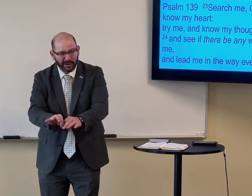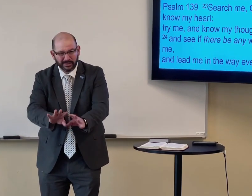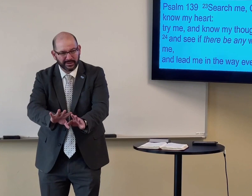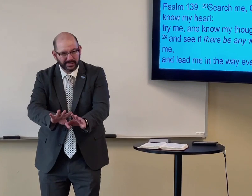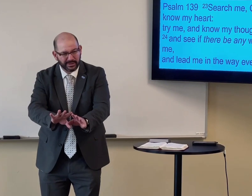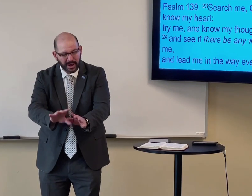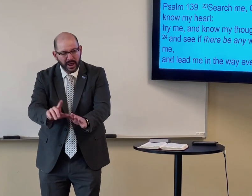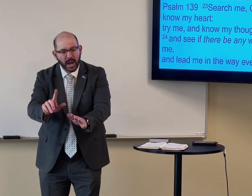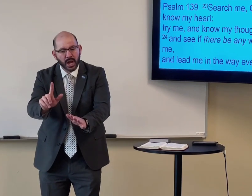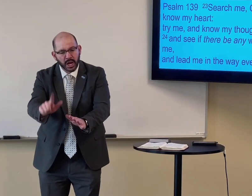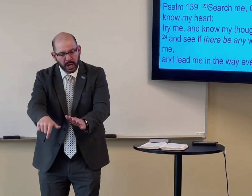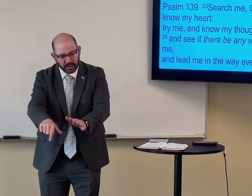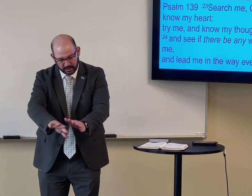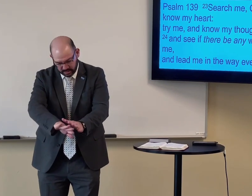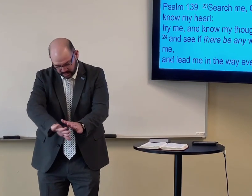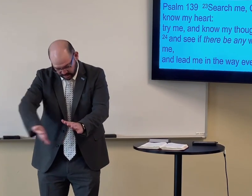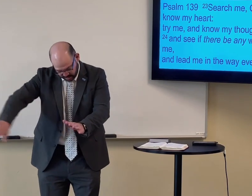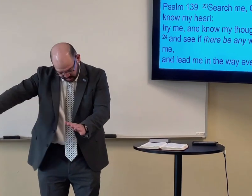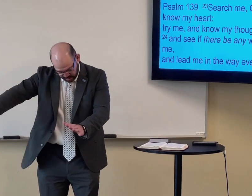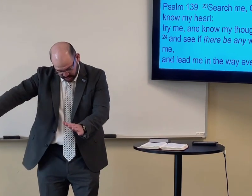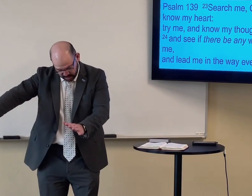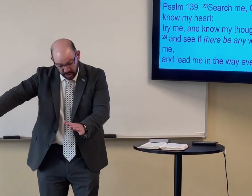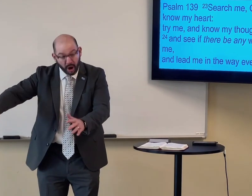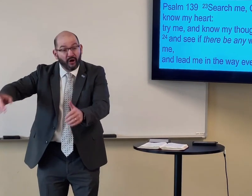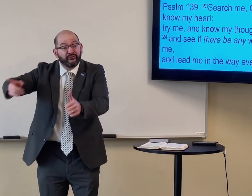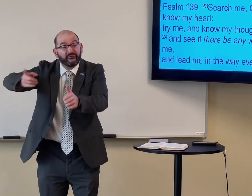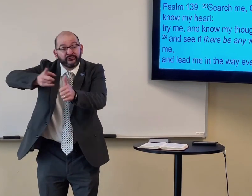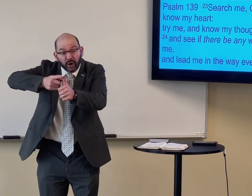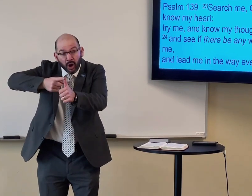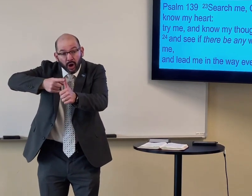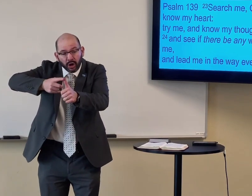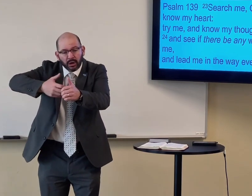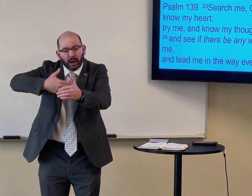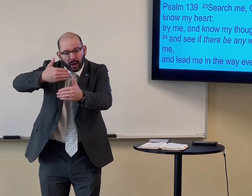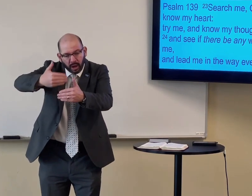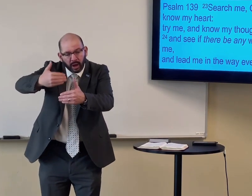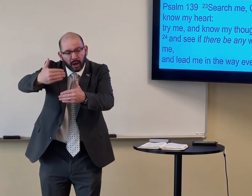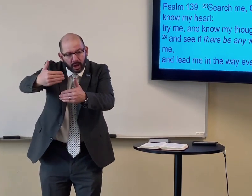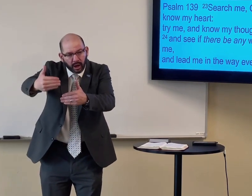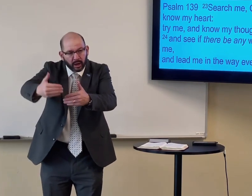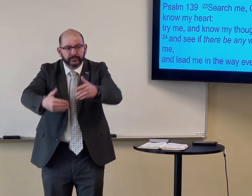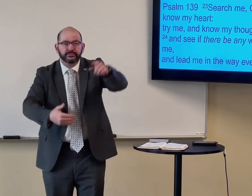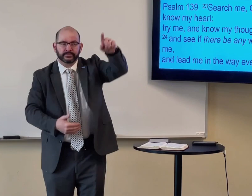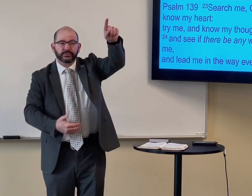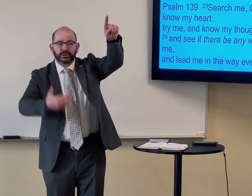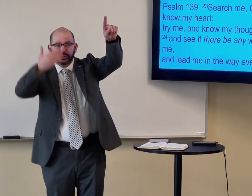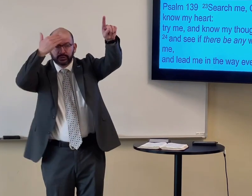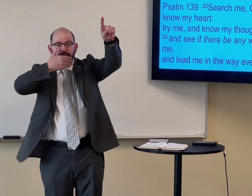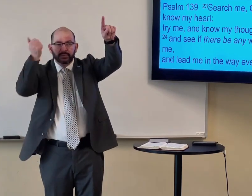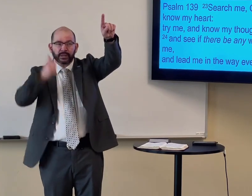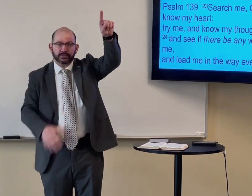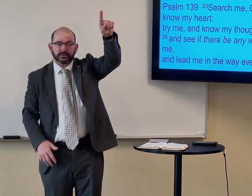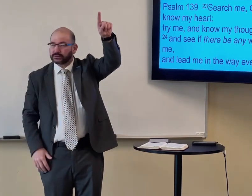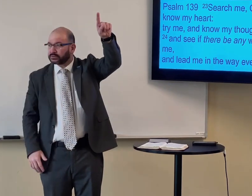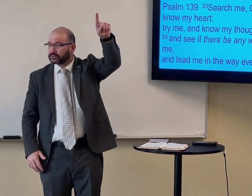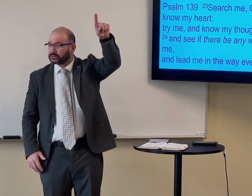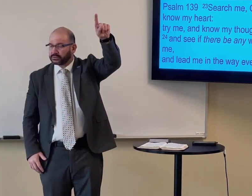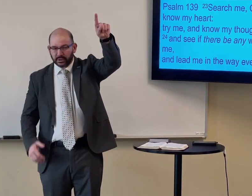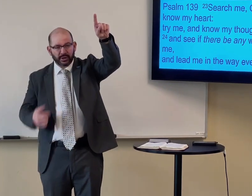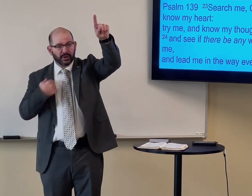But those things, you know, they're really not important. Put those off. First, do the important things. And God will let